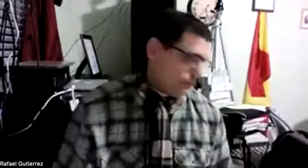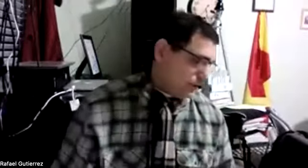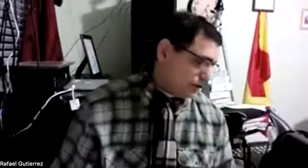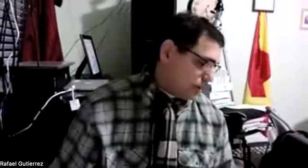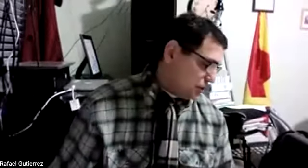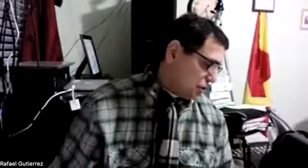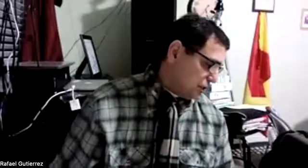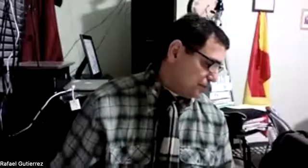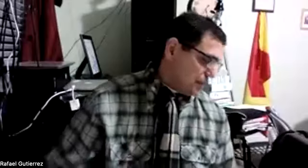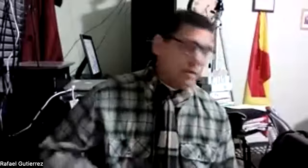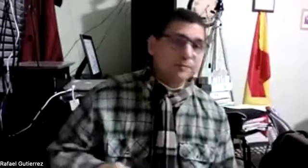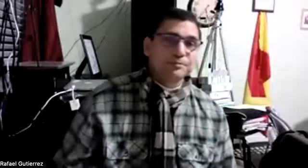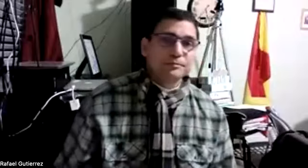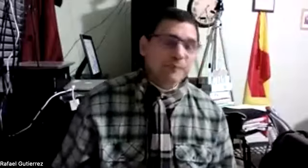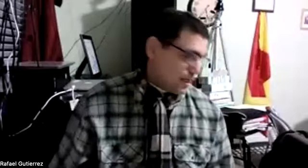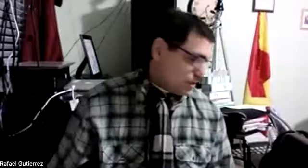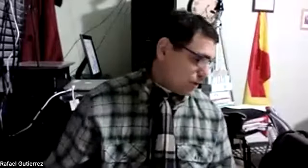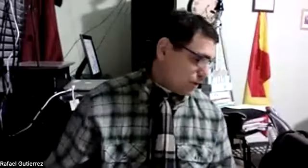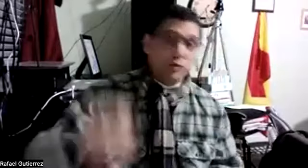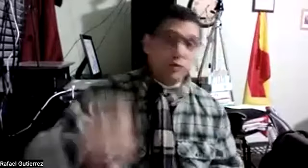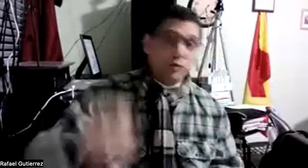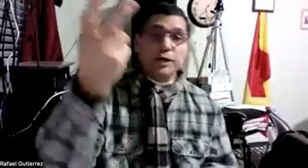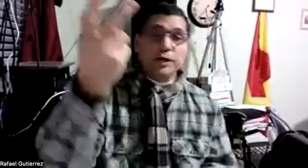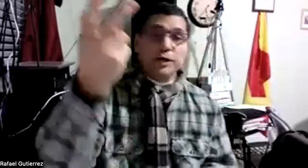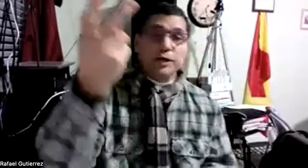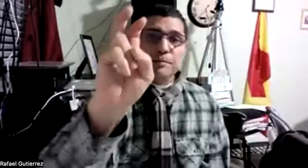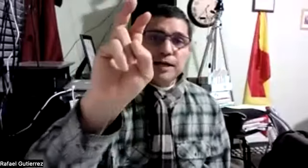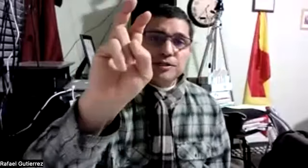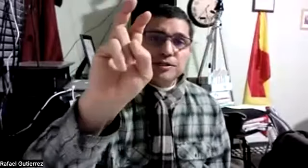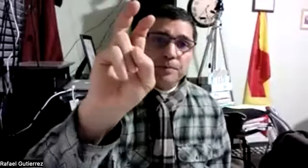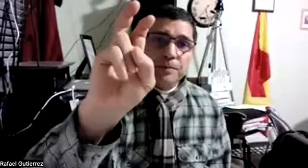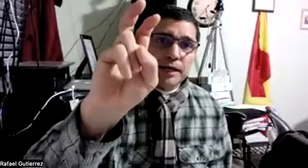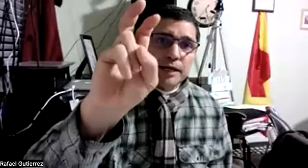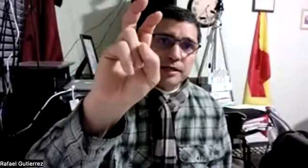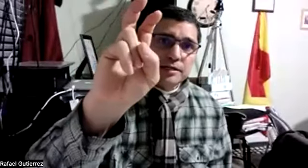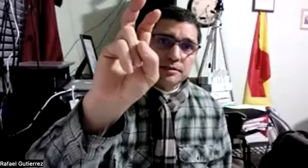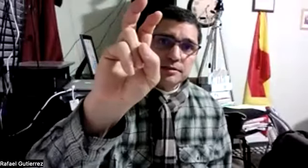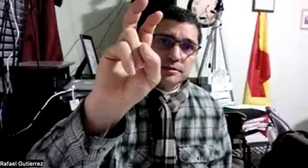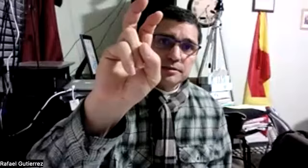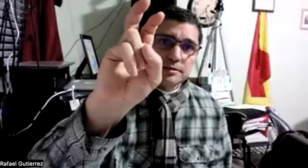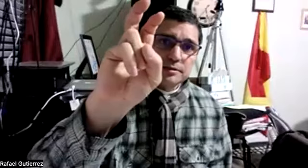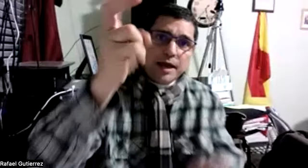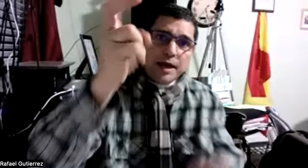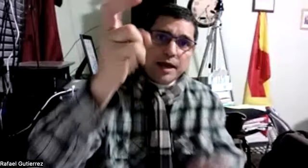I toss and turn. You move around. So what you do is bend your B like this, put it